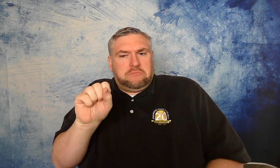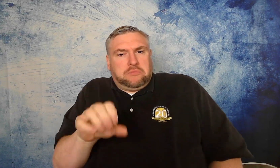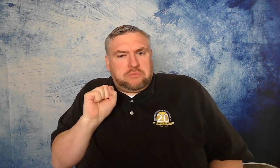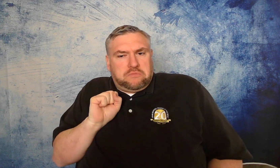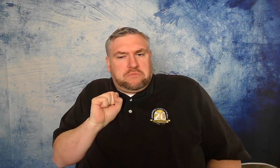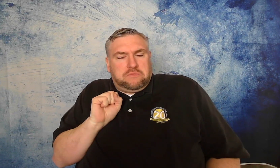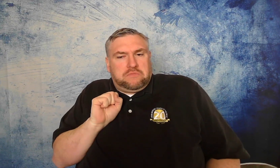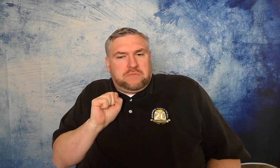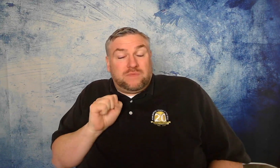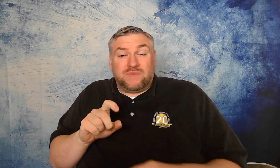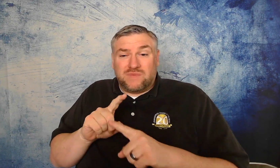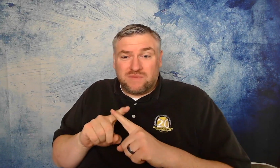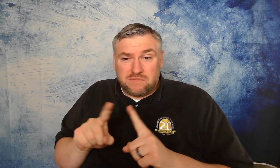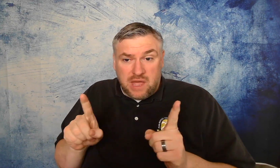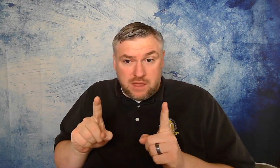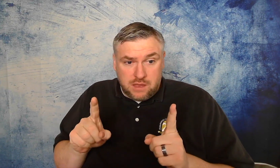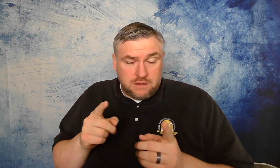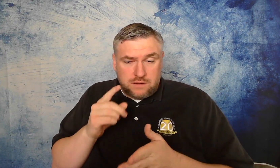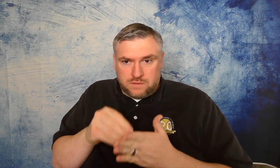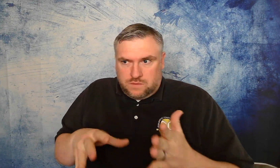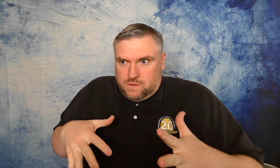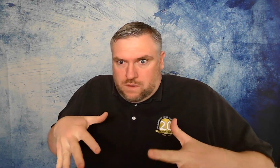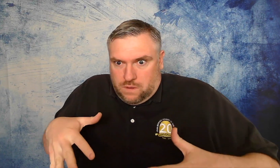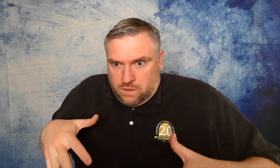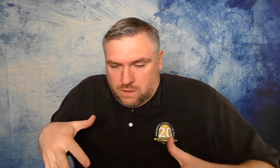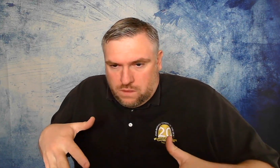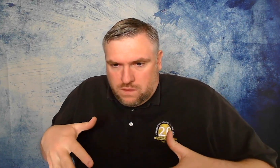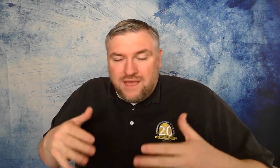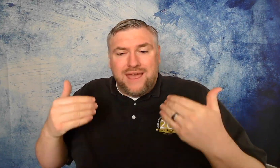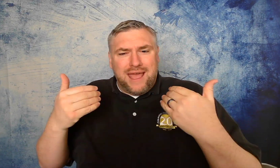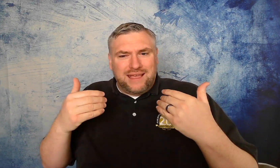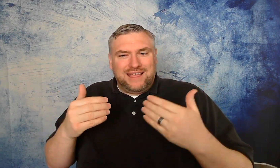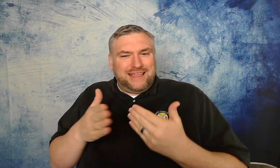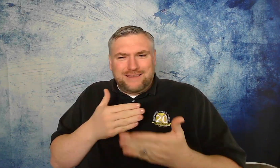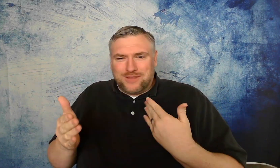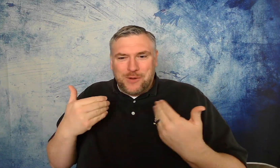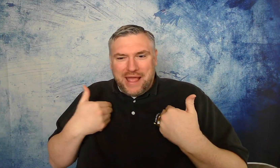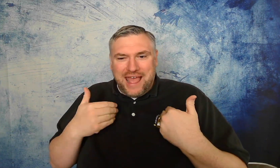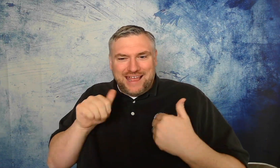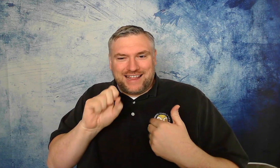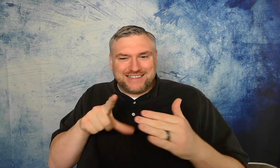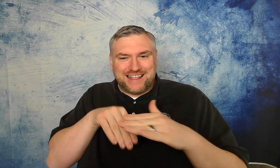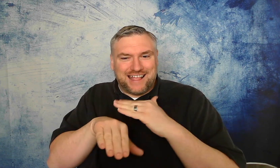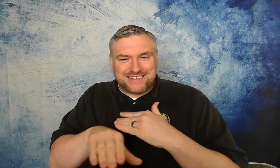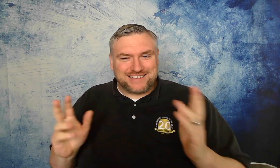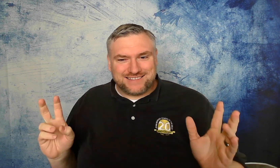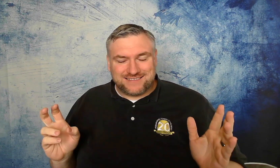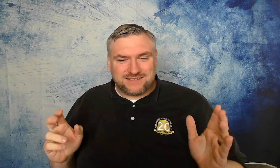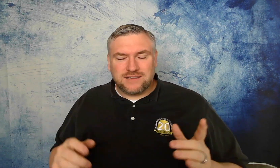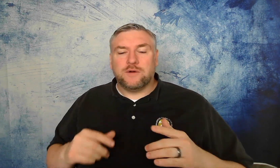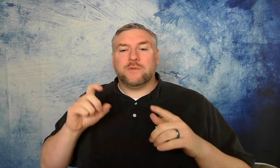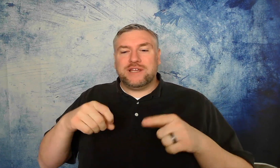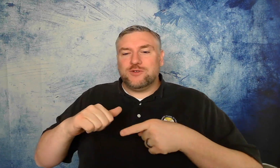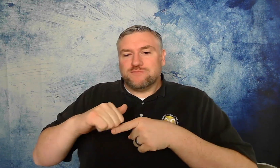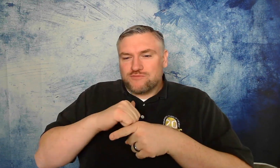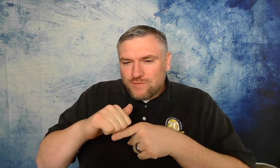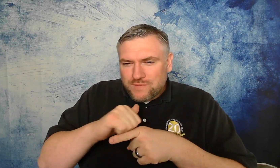of the sign. But in general, students were like, I'm not picking up on this, even though they had